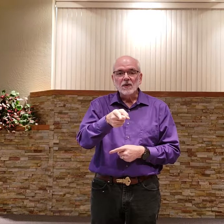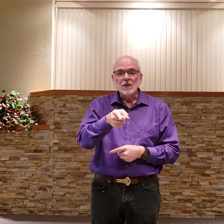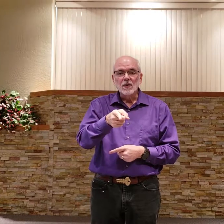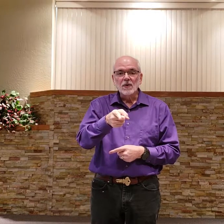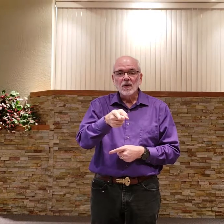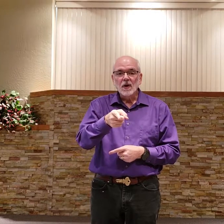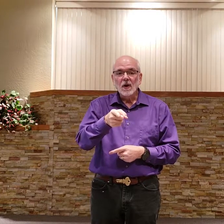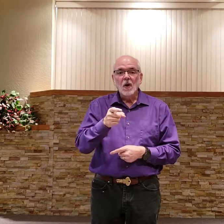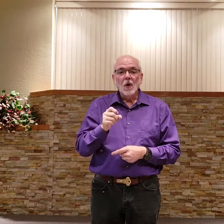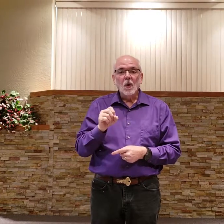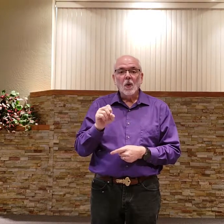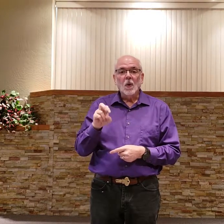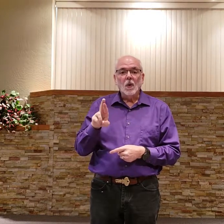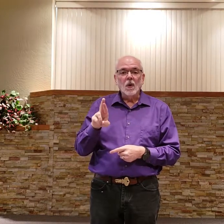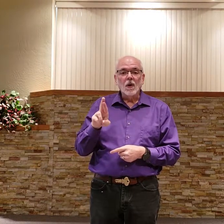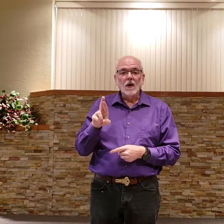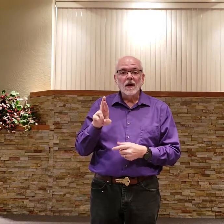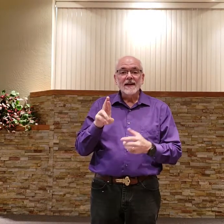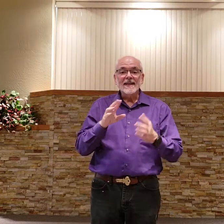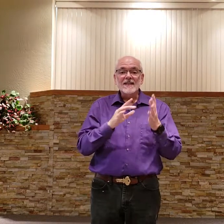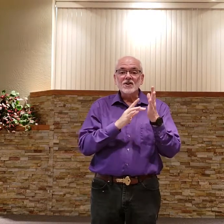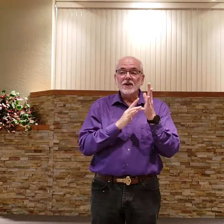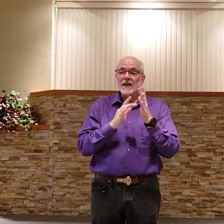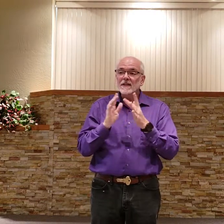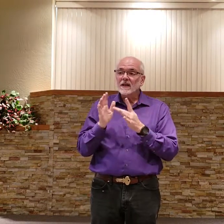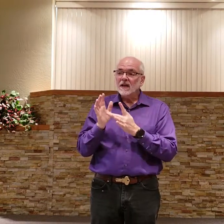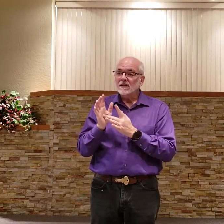Truth, or Jesus,